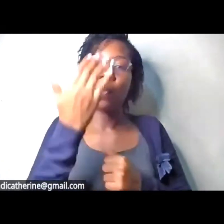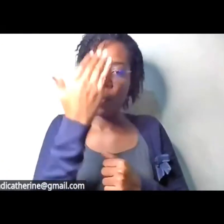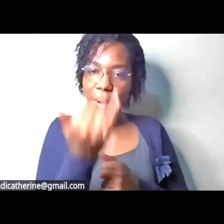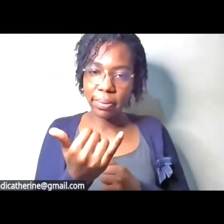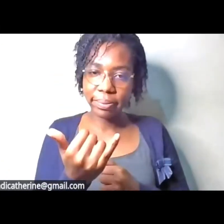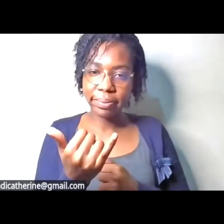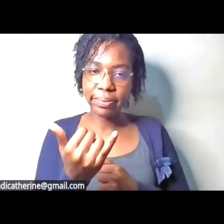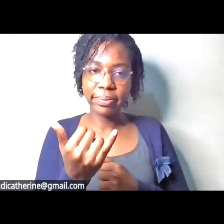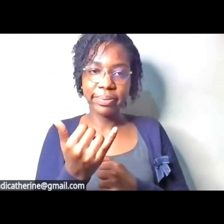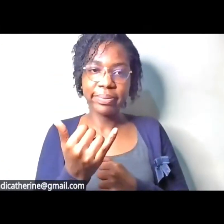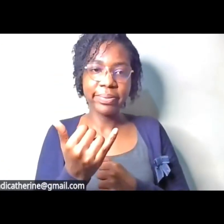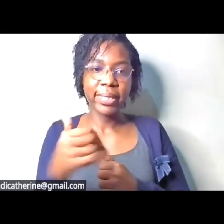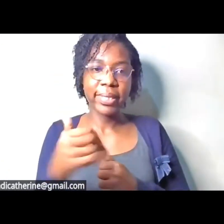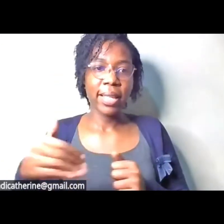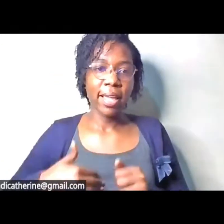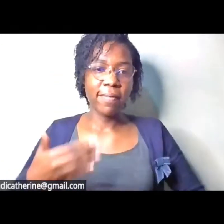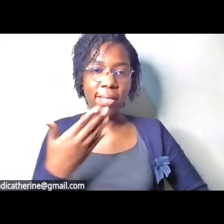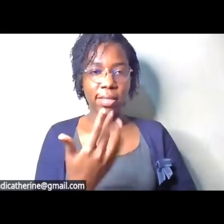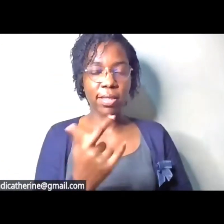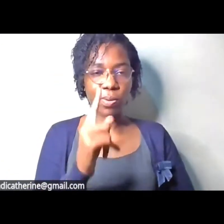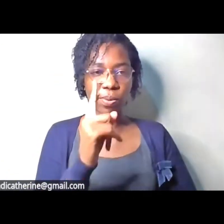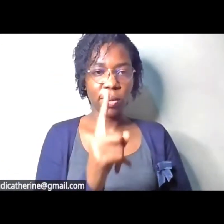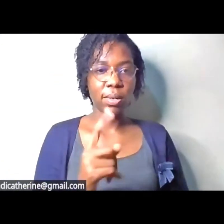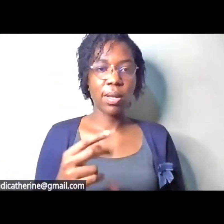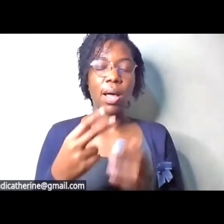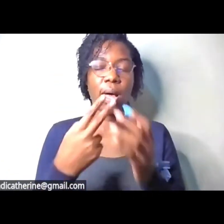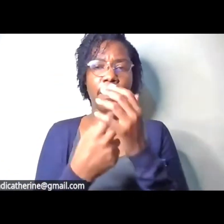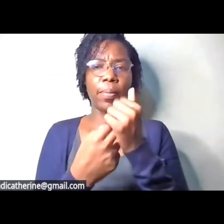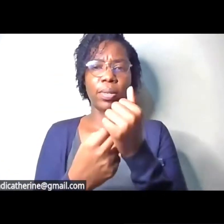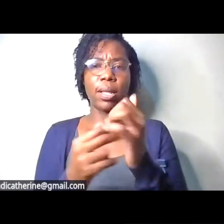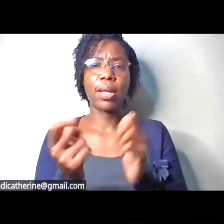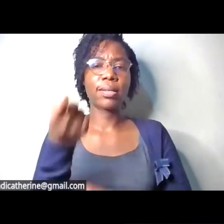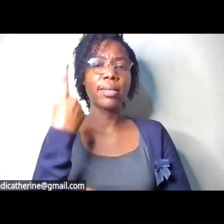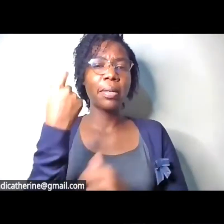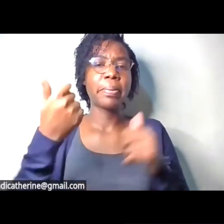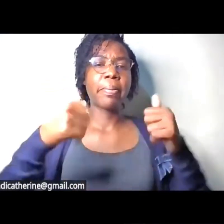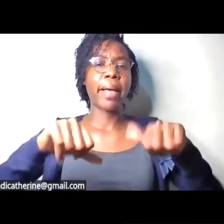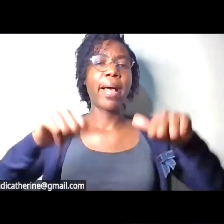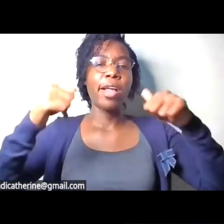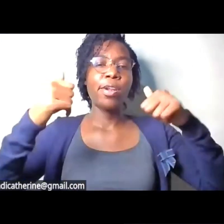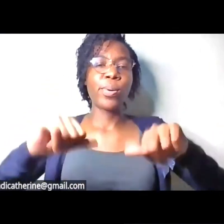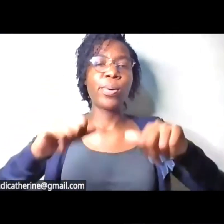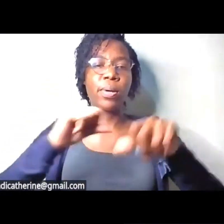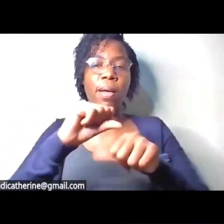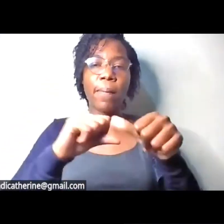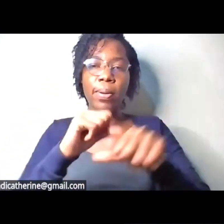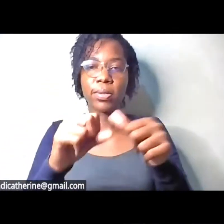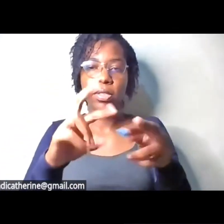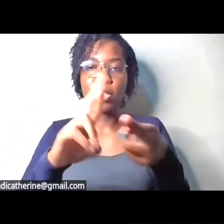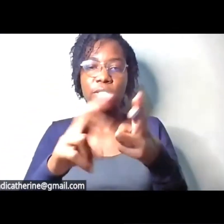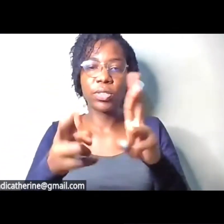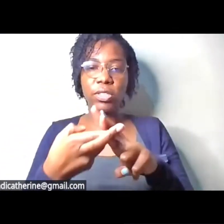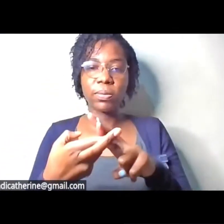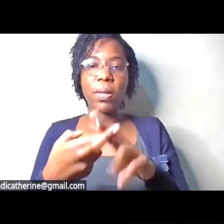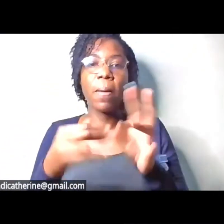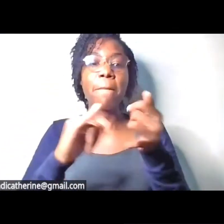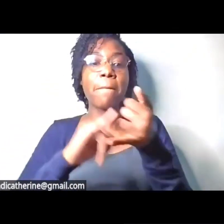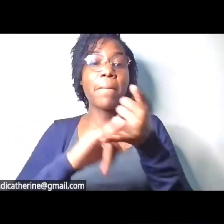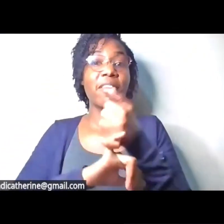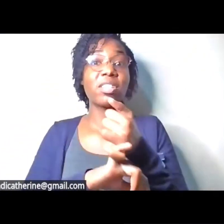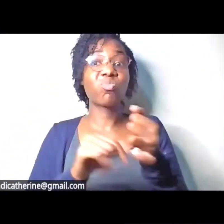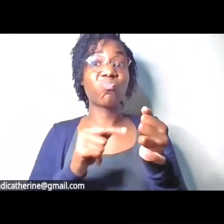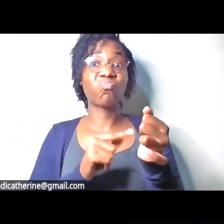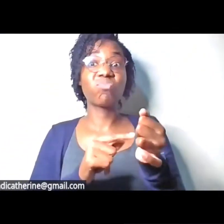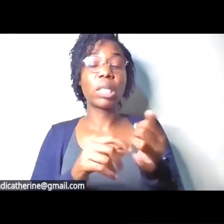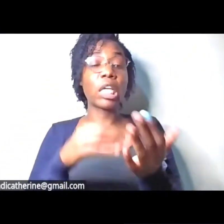thing probably couples have never understood in a relationship, that marriage has stages, just like the way we develop when